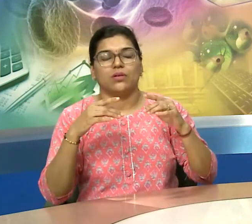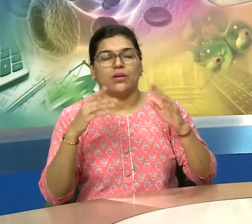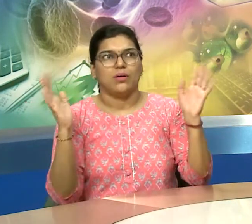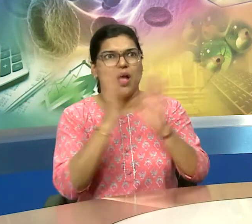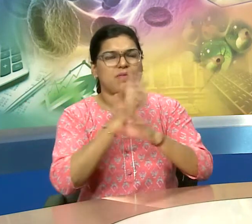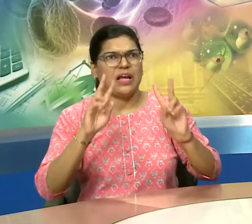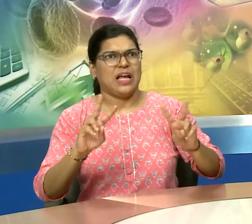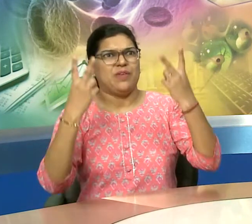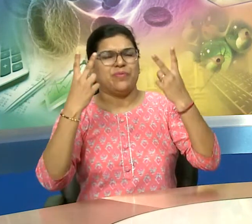work.